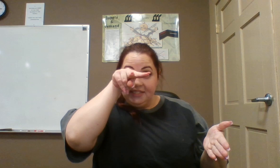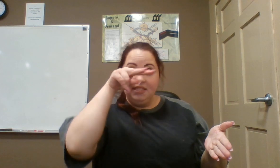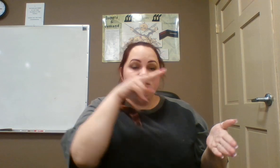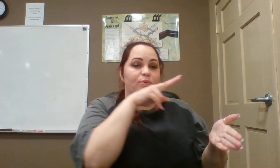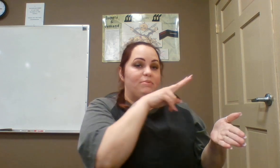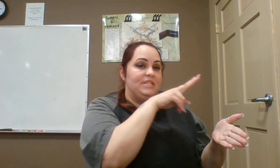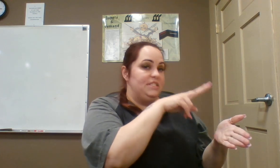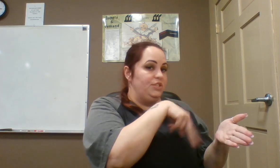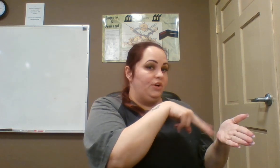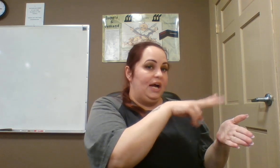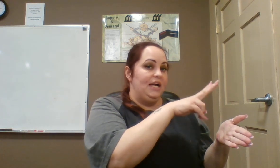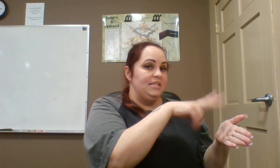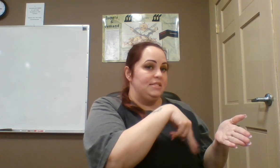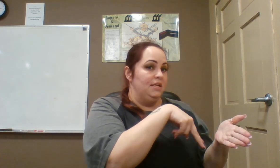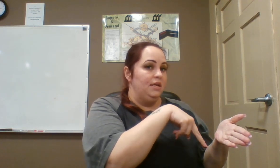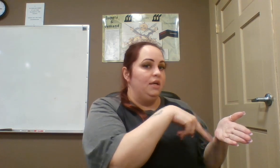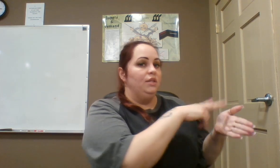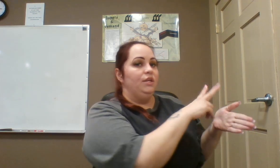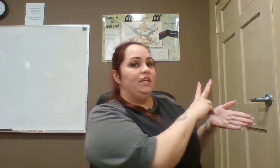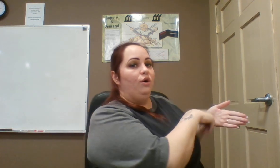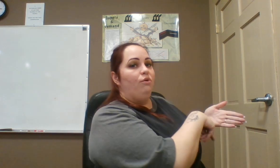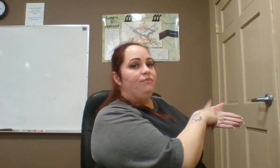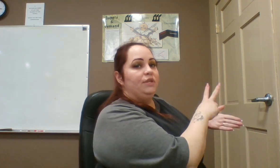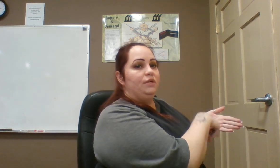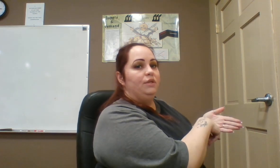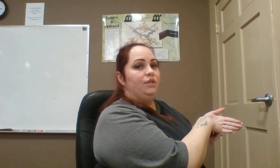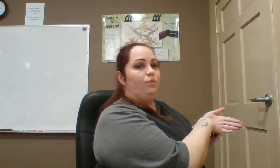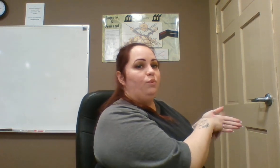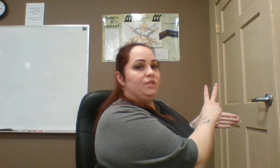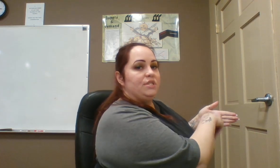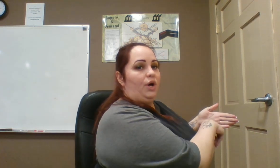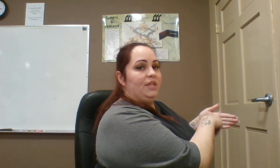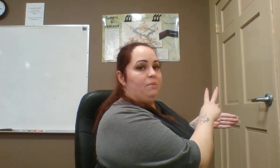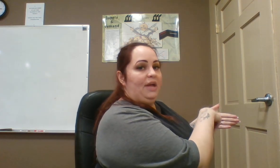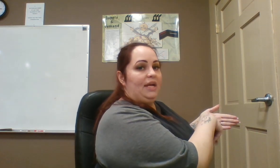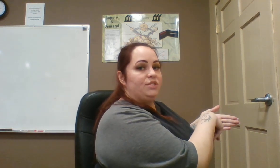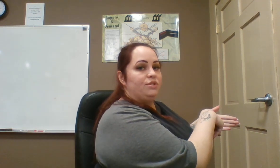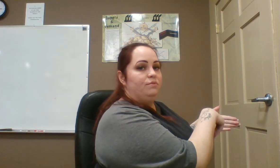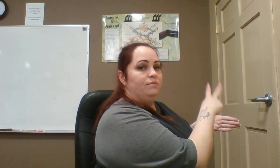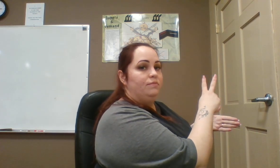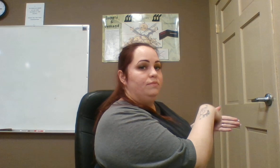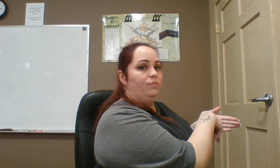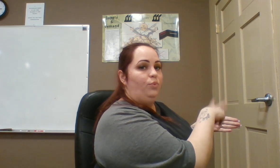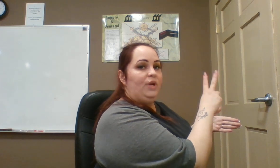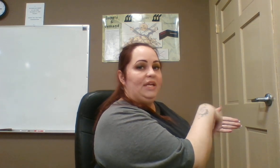These are representing your eyes looking over the words on the page. Read.